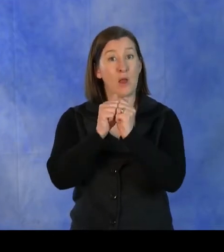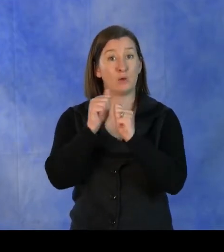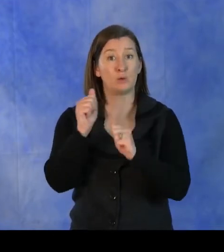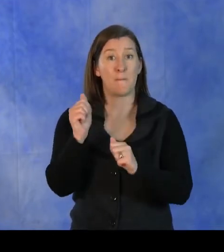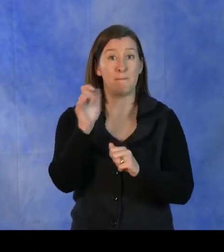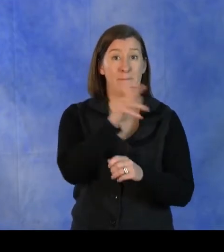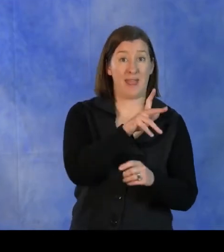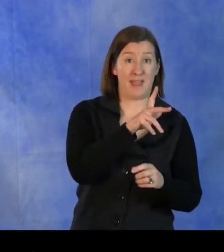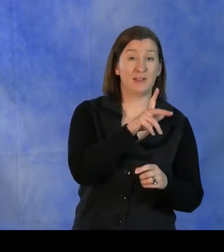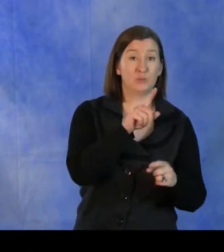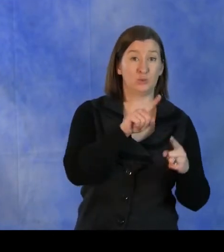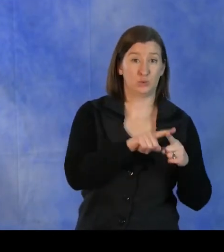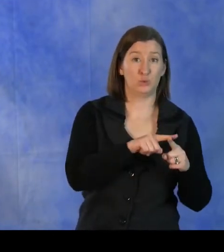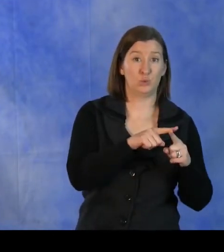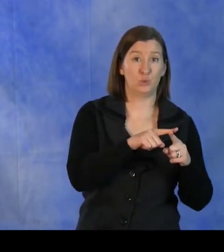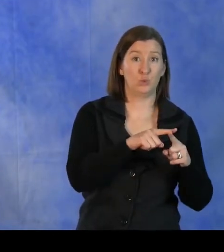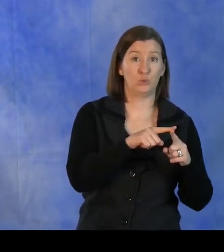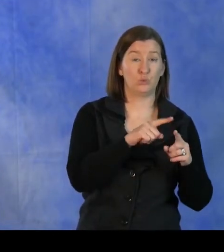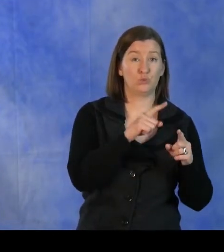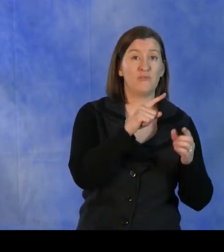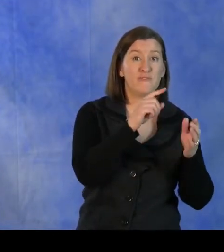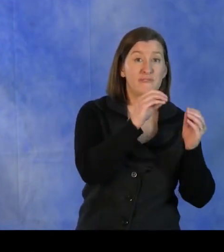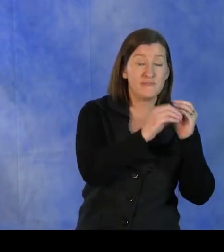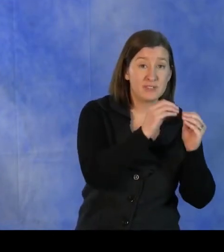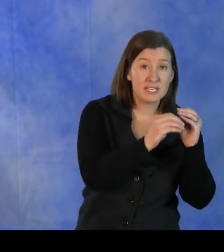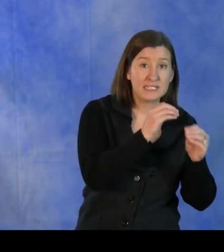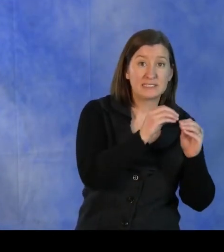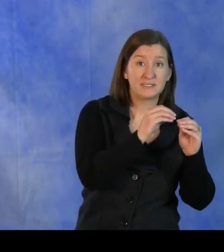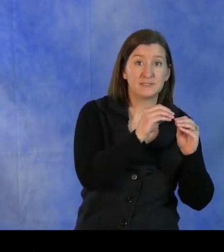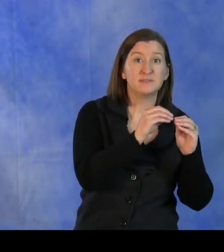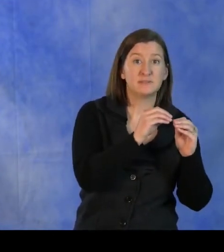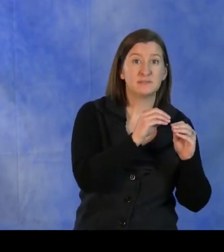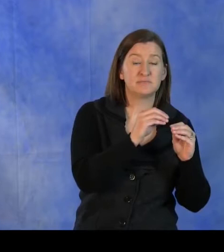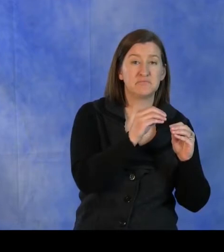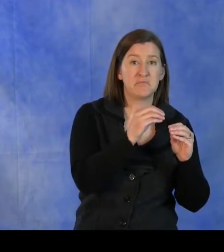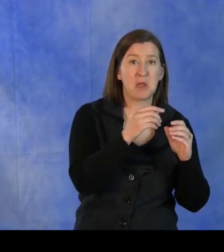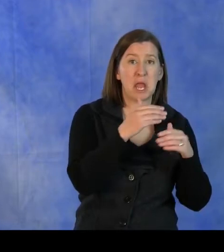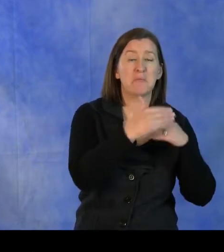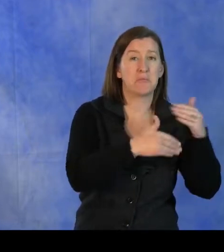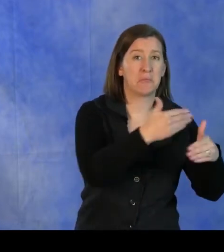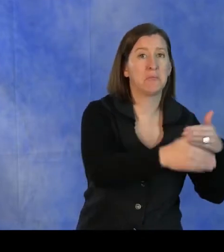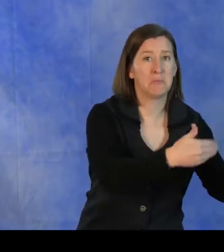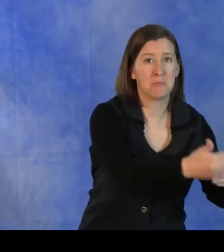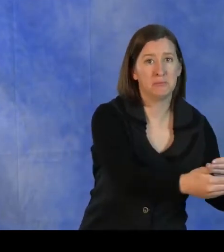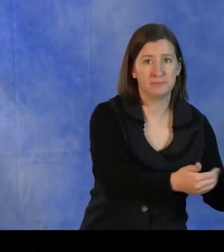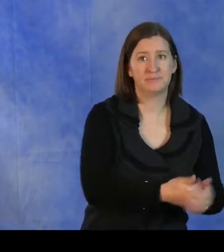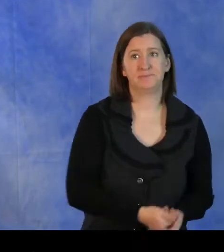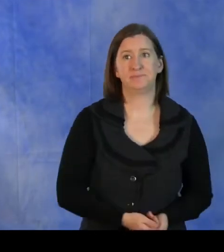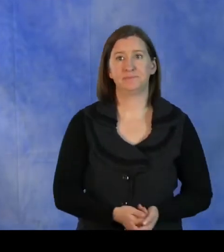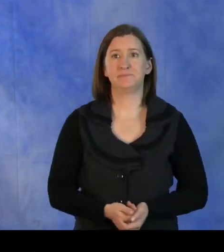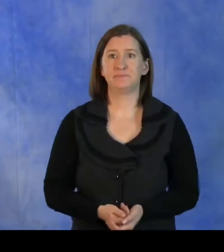mistakes and how to go back and fix those mistakes,